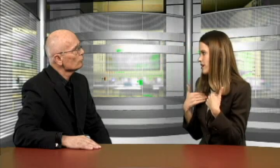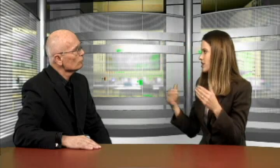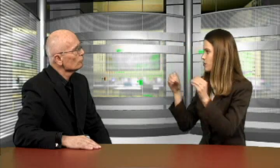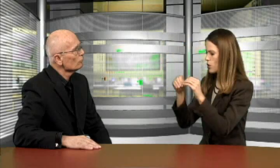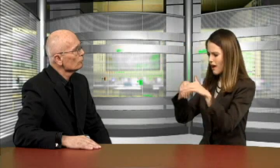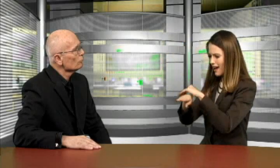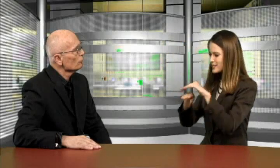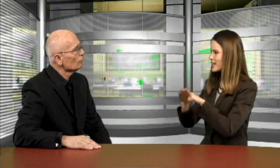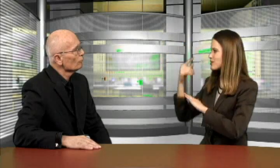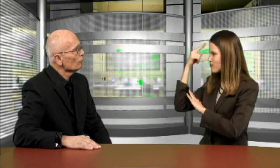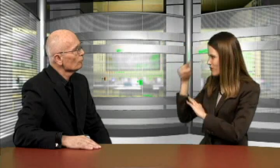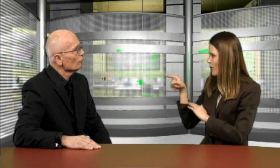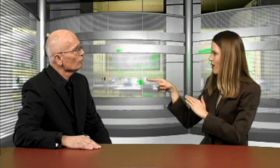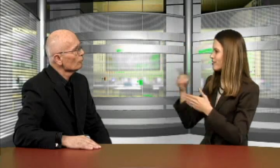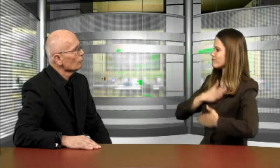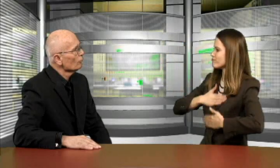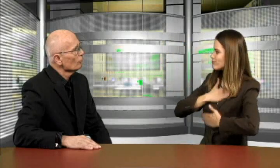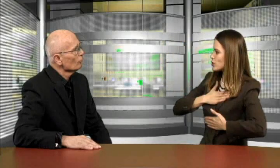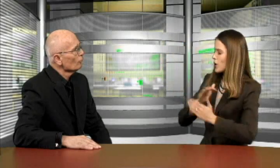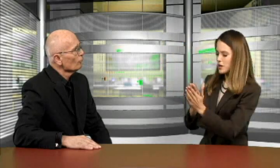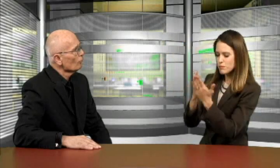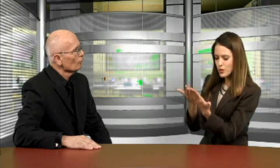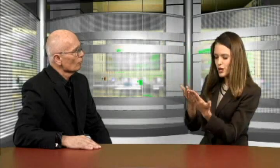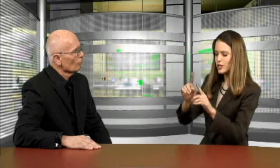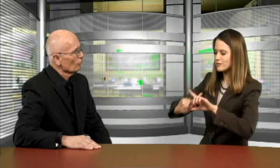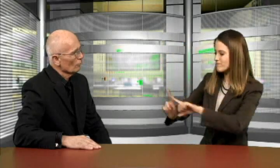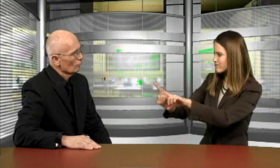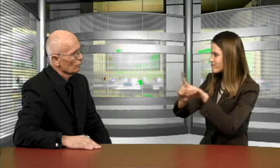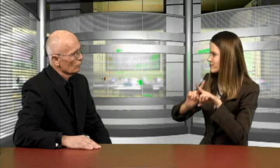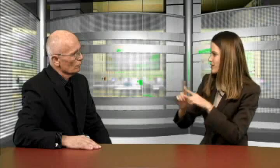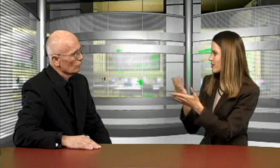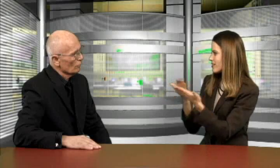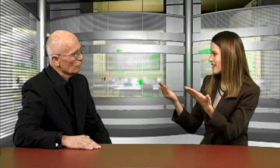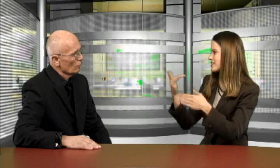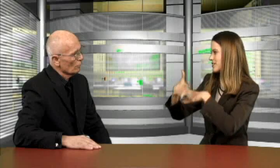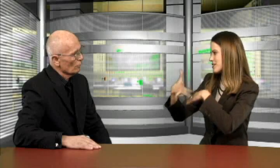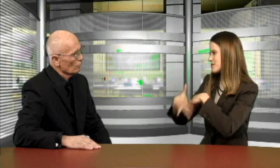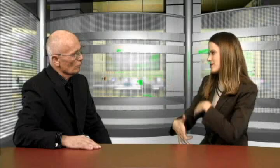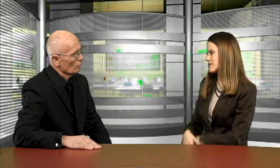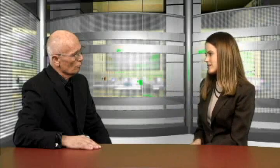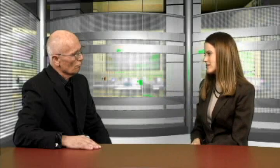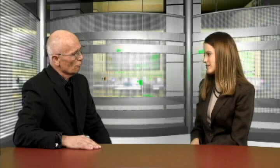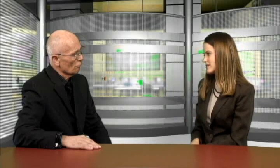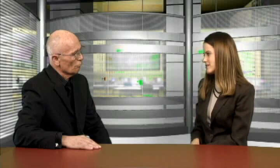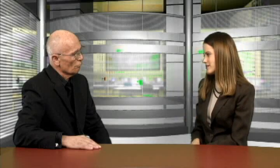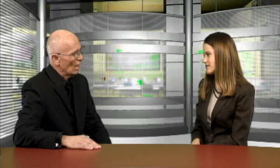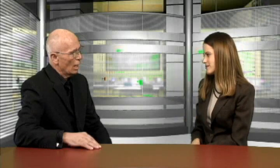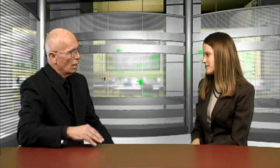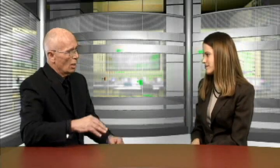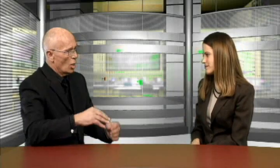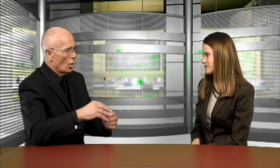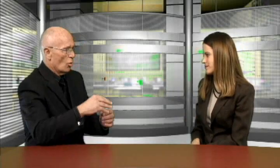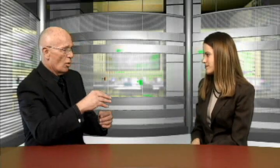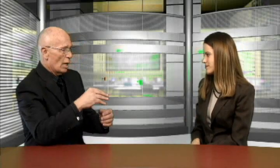gives them more opportunities, more access for enjoying books and materials like that.